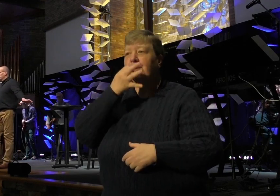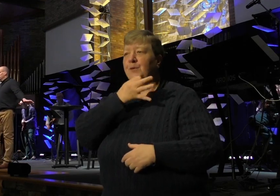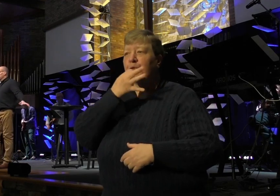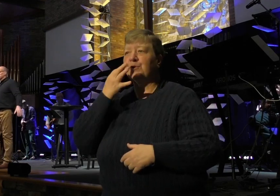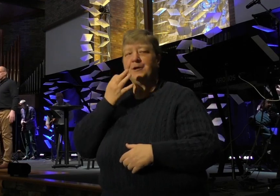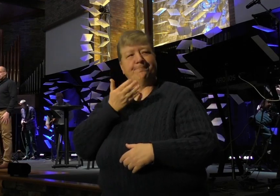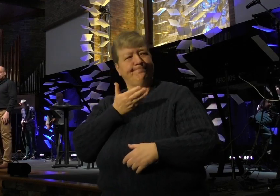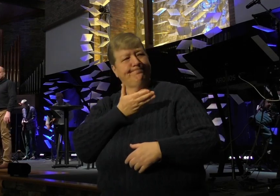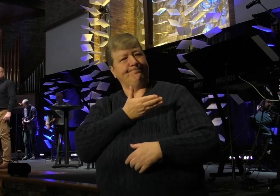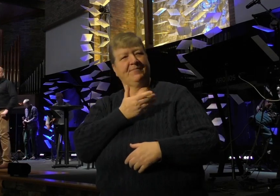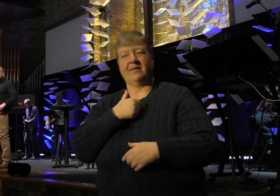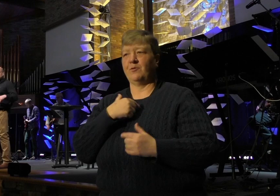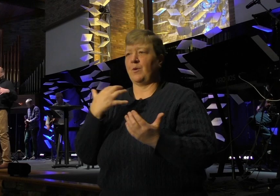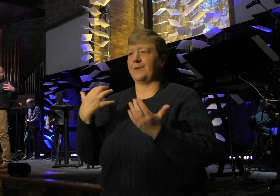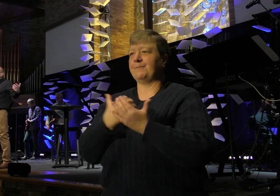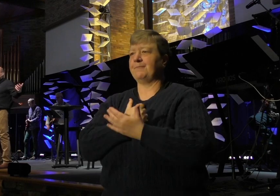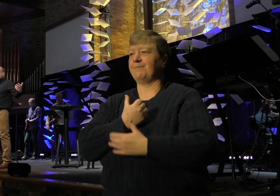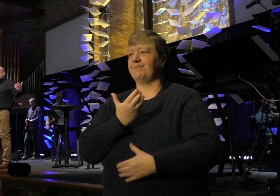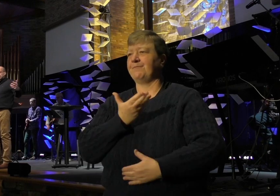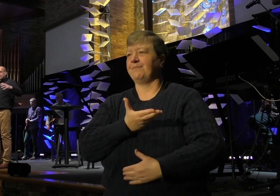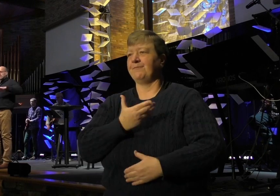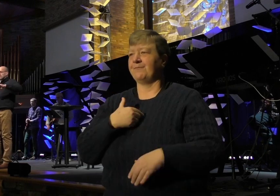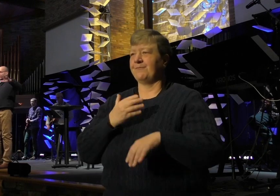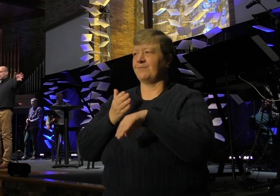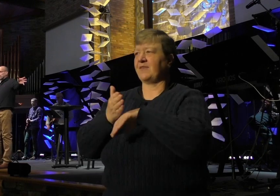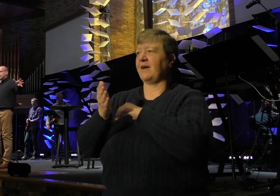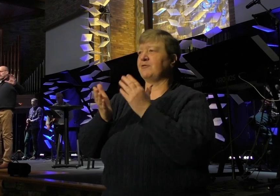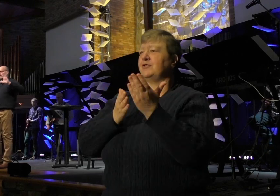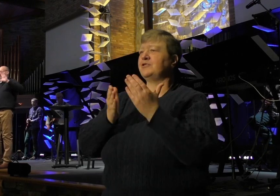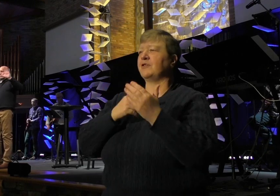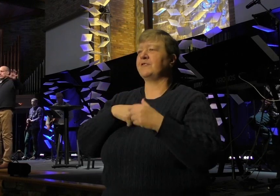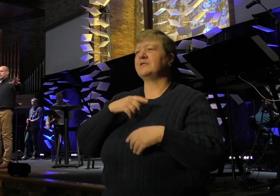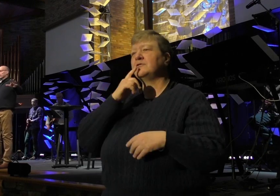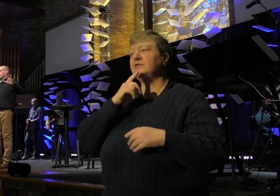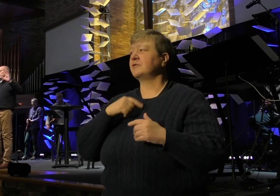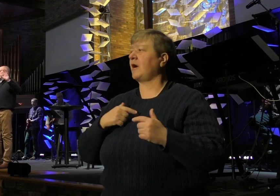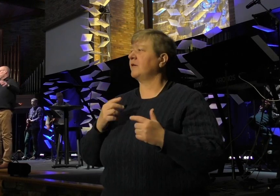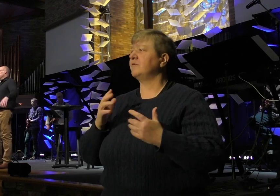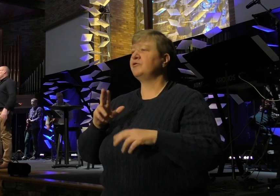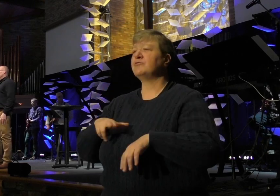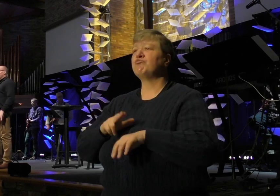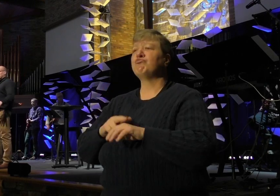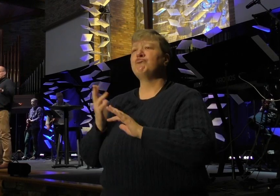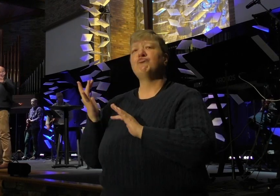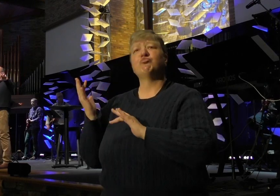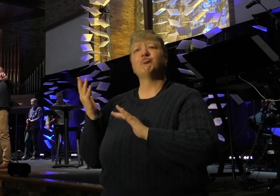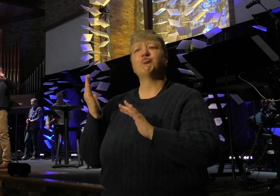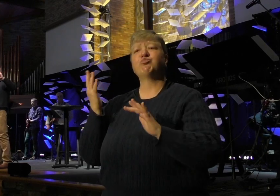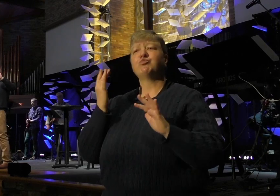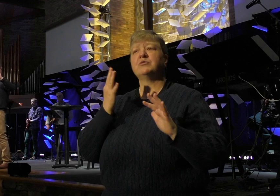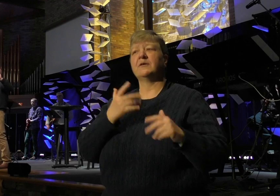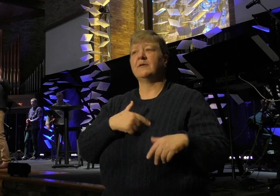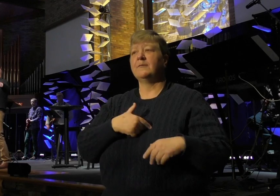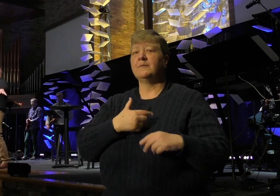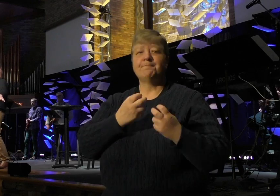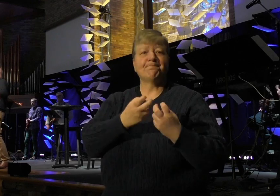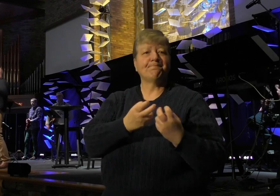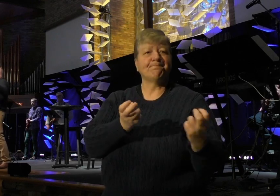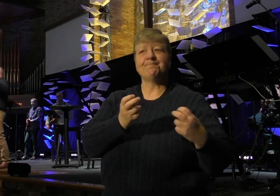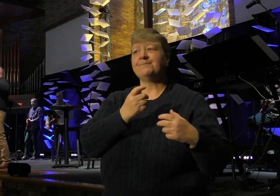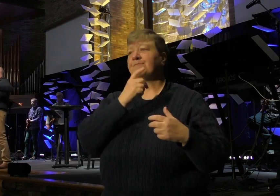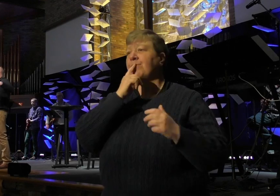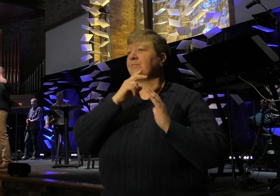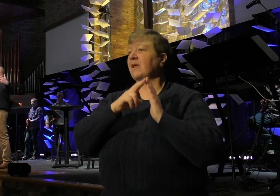who would like to take advantage of that immediately following the service. Just kind of organic. You can just go over there and you can sit in the pew and